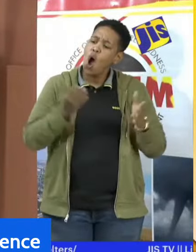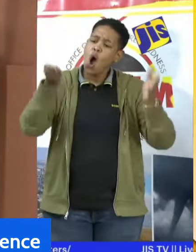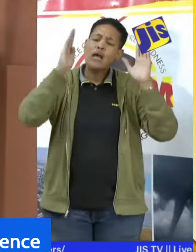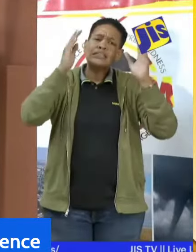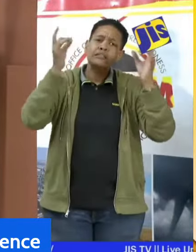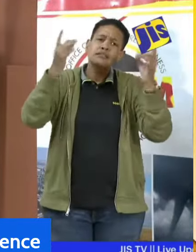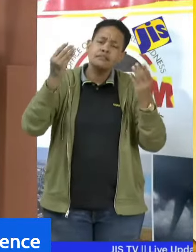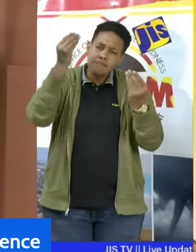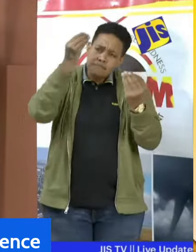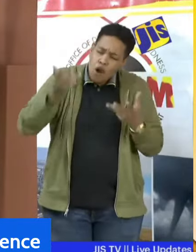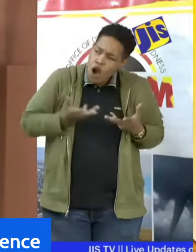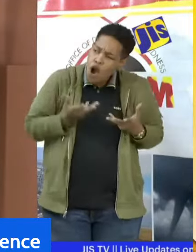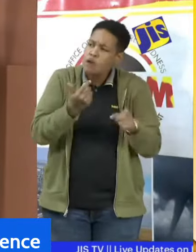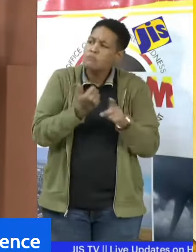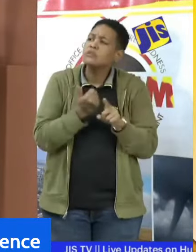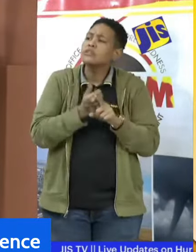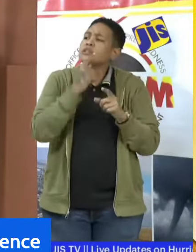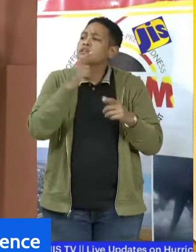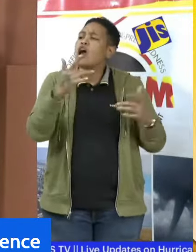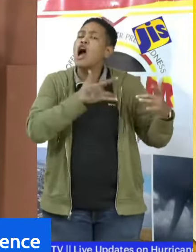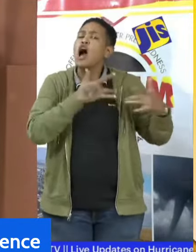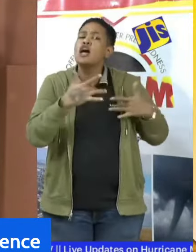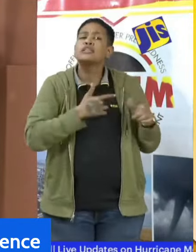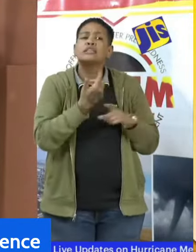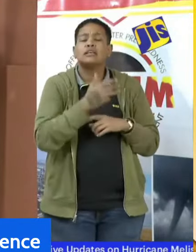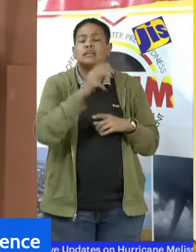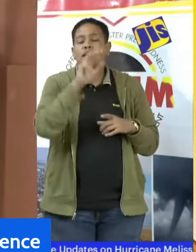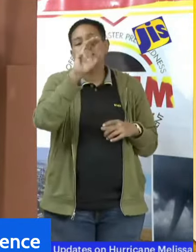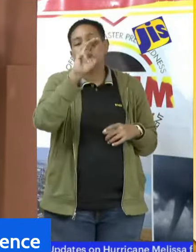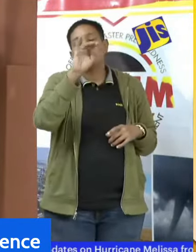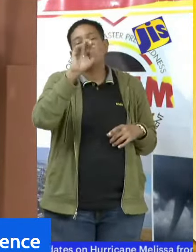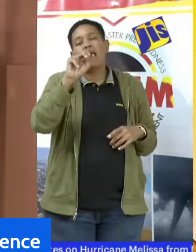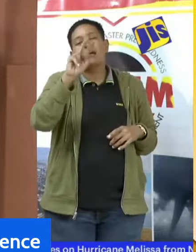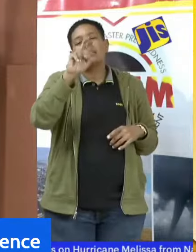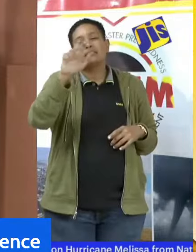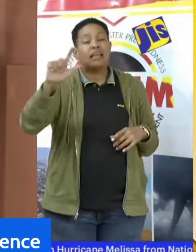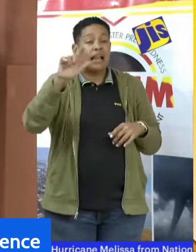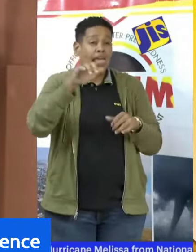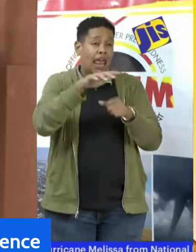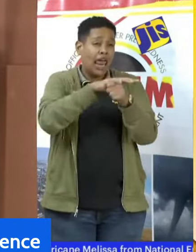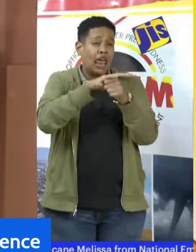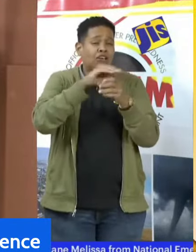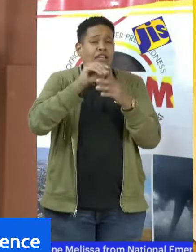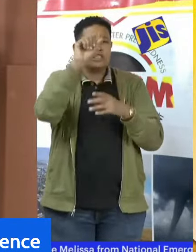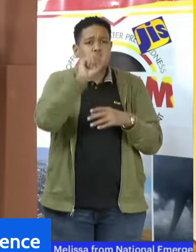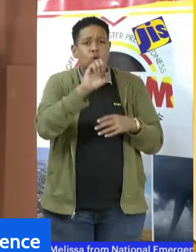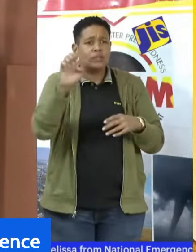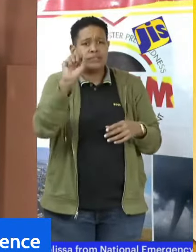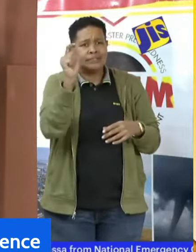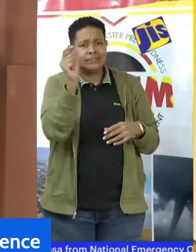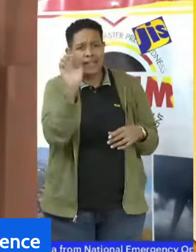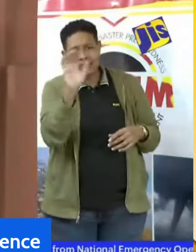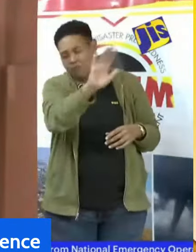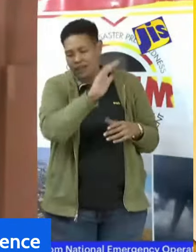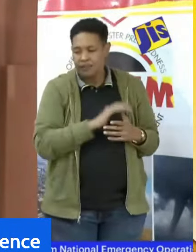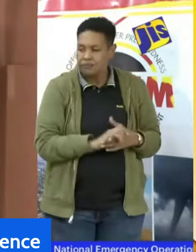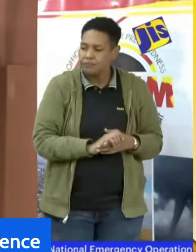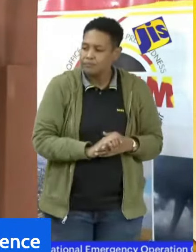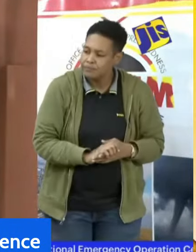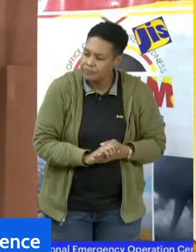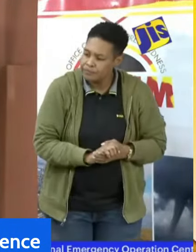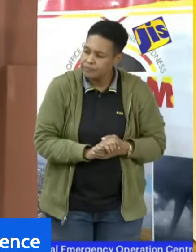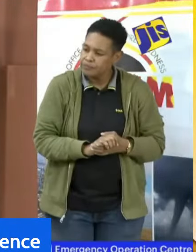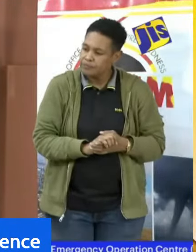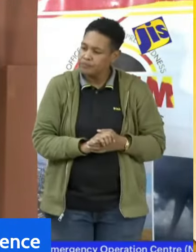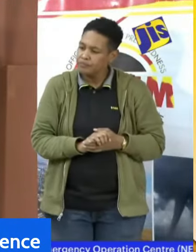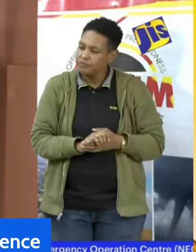attention concerning the Myersville area in Southeast St. Elizabeth,